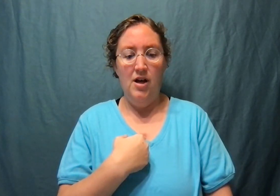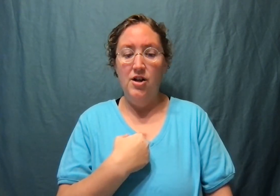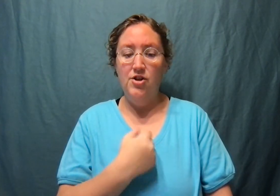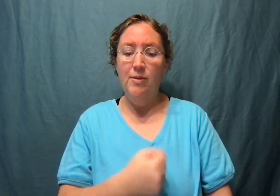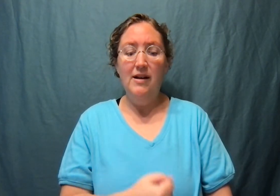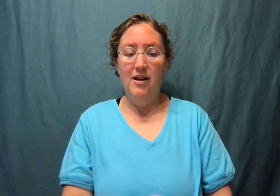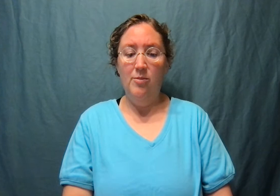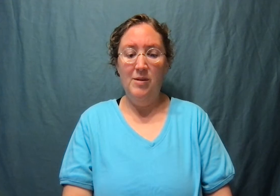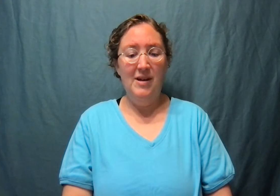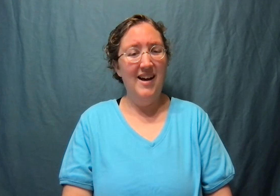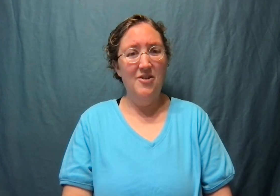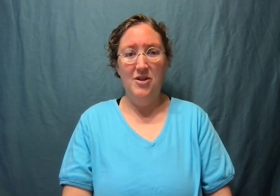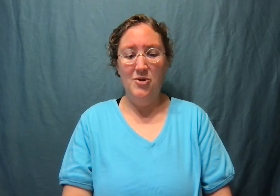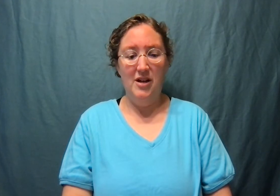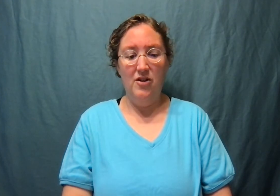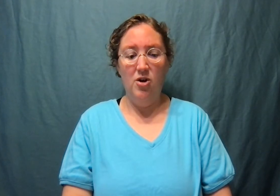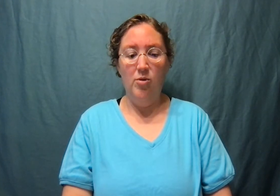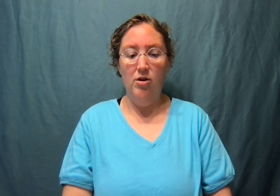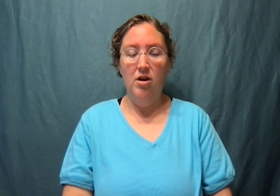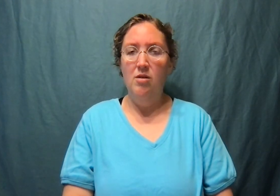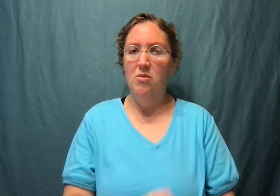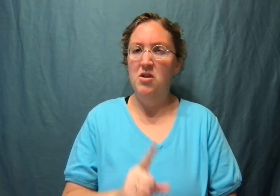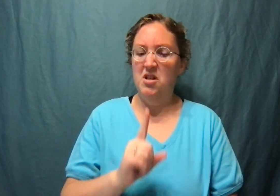do you mind helping me? I don't understand the homework. Mark says,